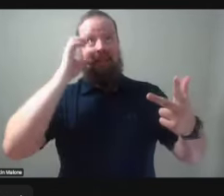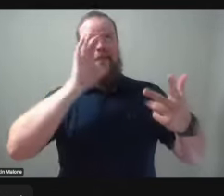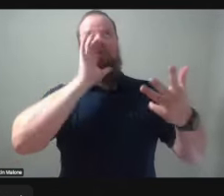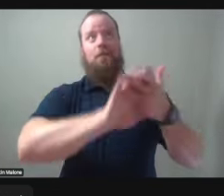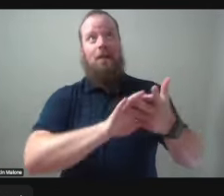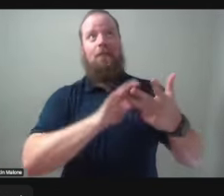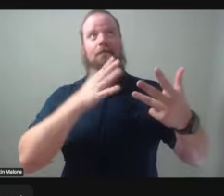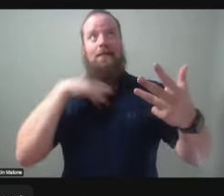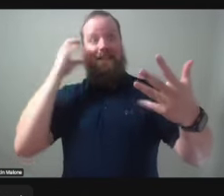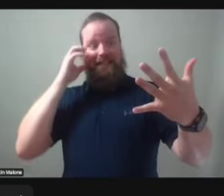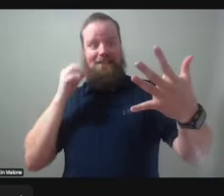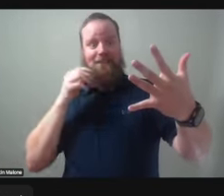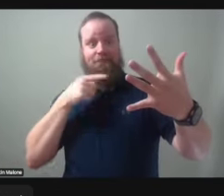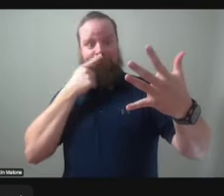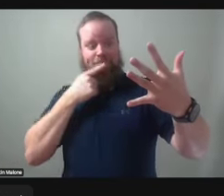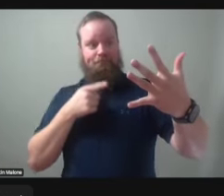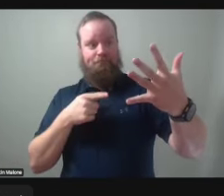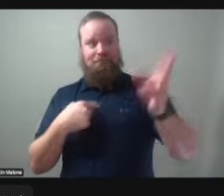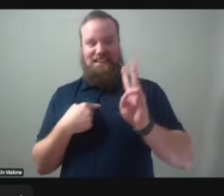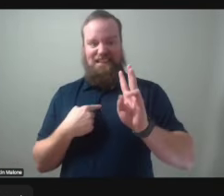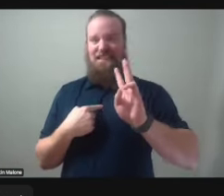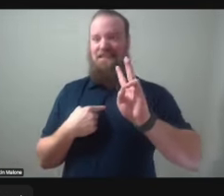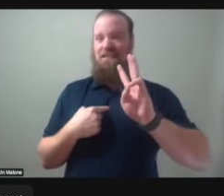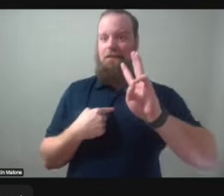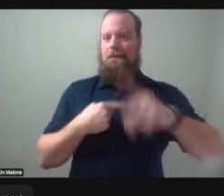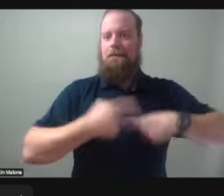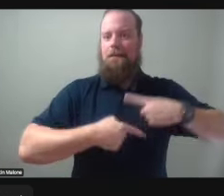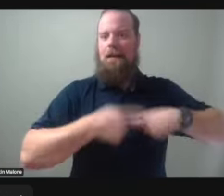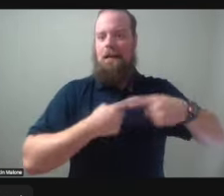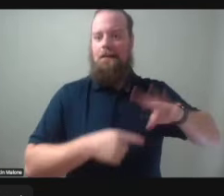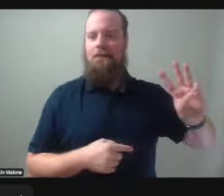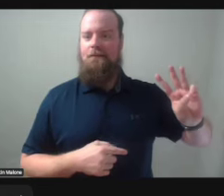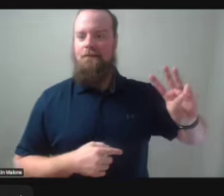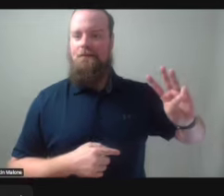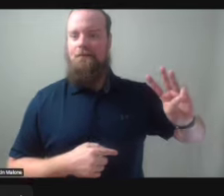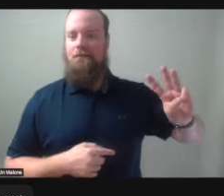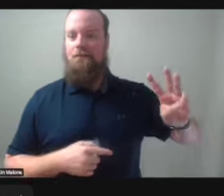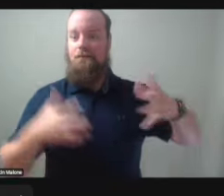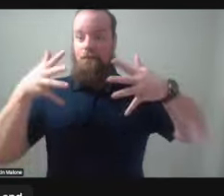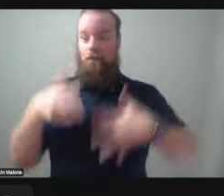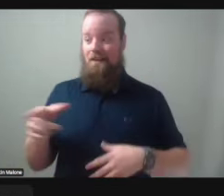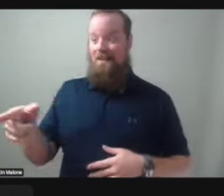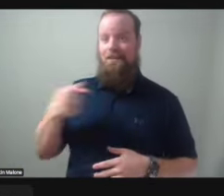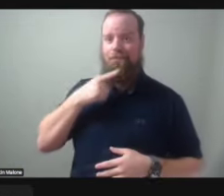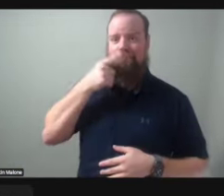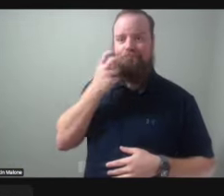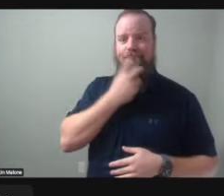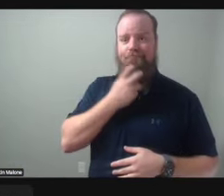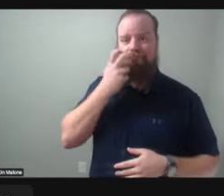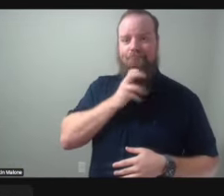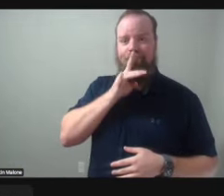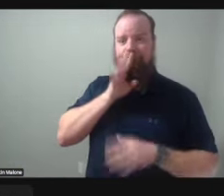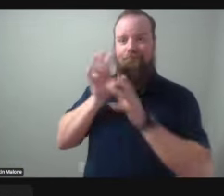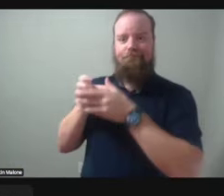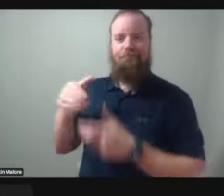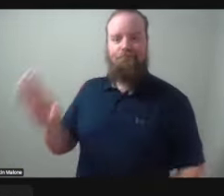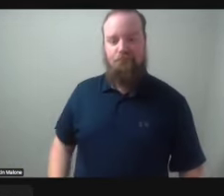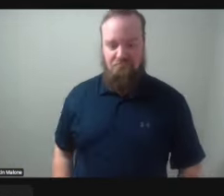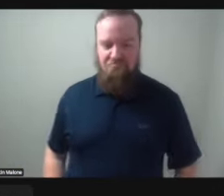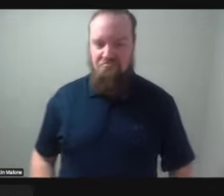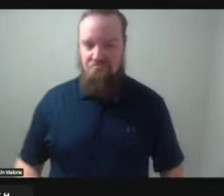that means now at family gatherings, including myself, there are 6 signers. And